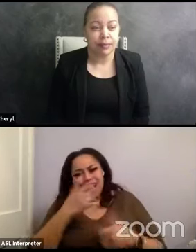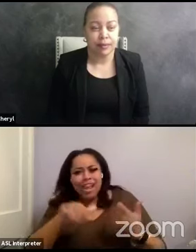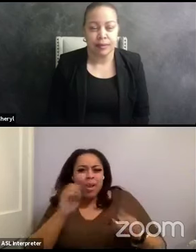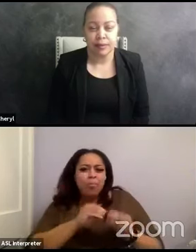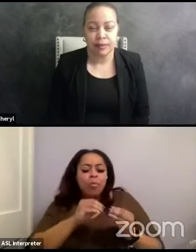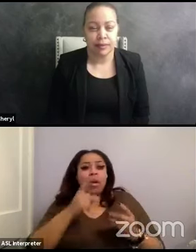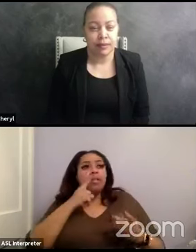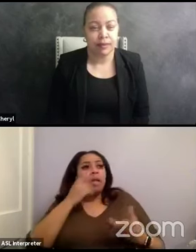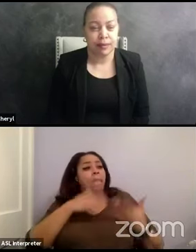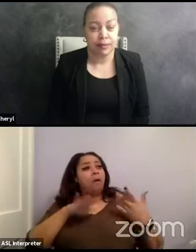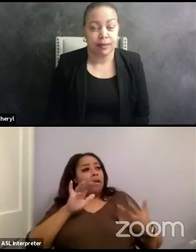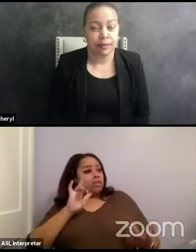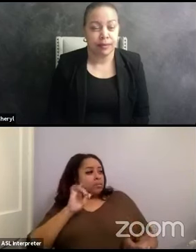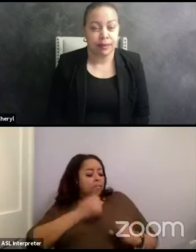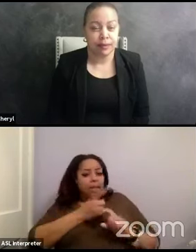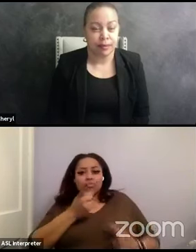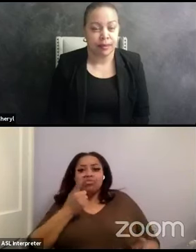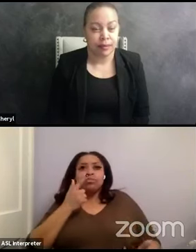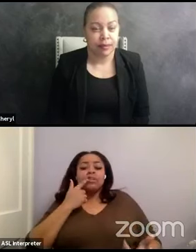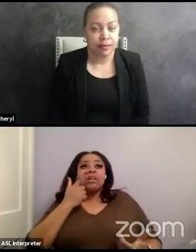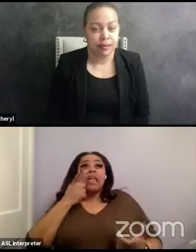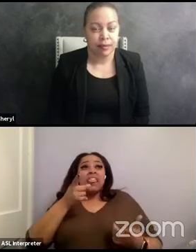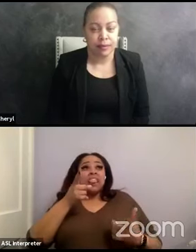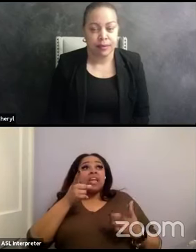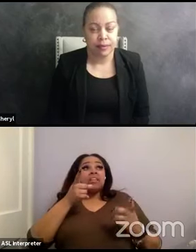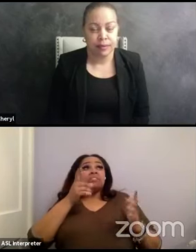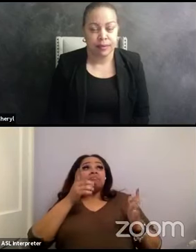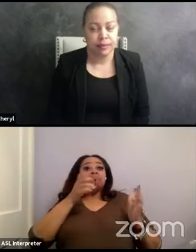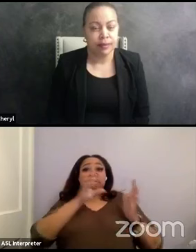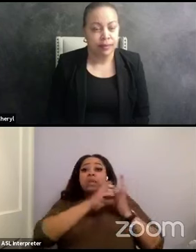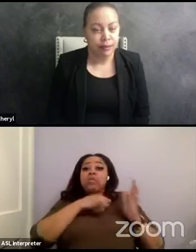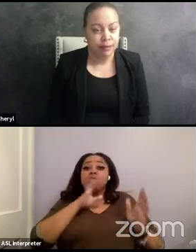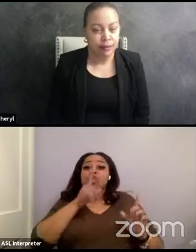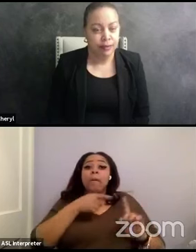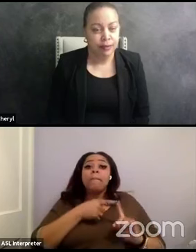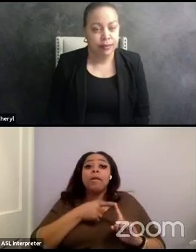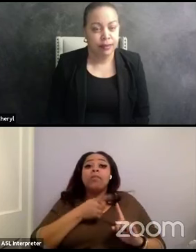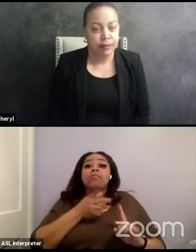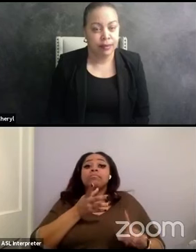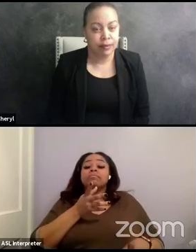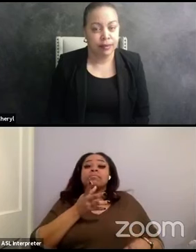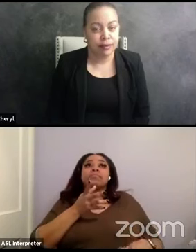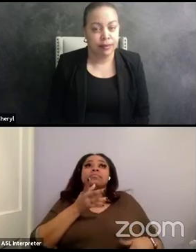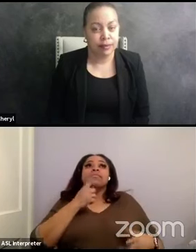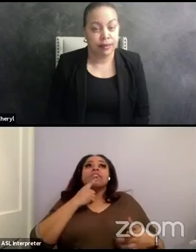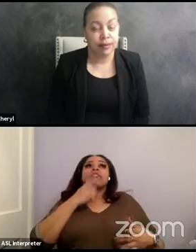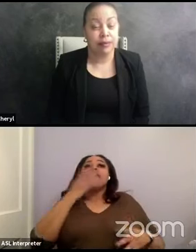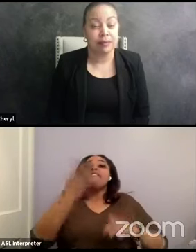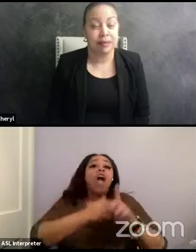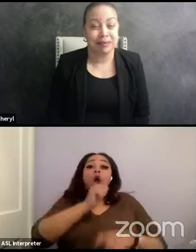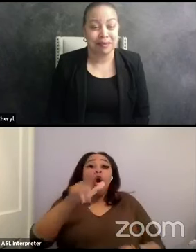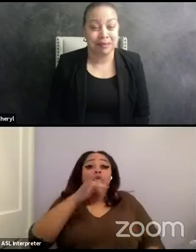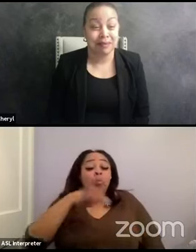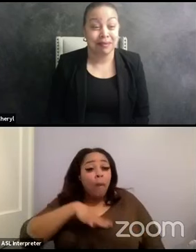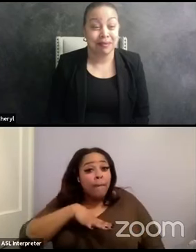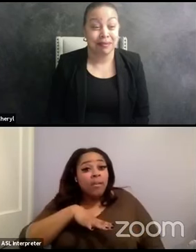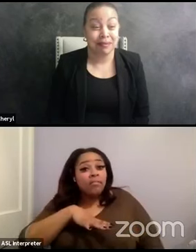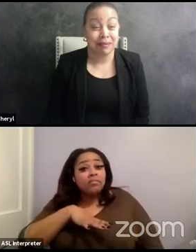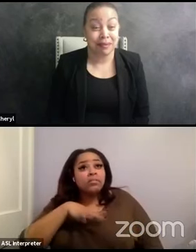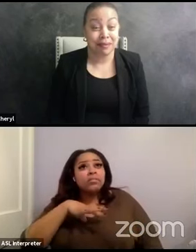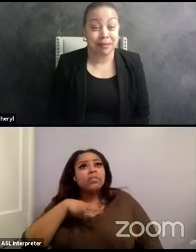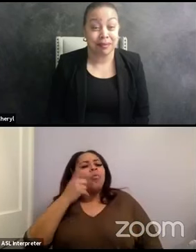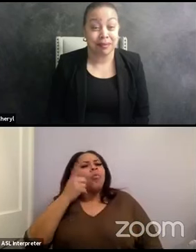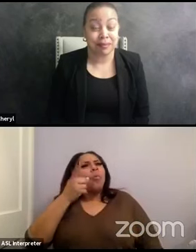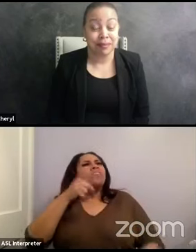that made you, like, in even in the chapter I was talking to you about the just fire all the women, there was a point where you were